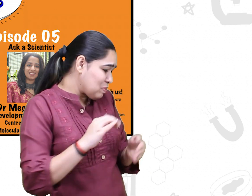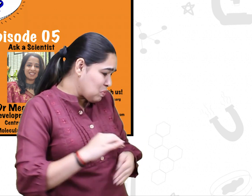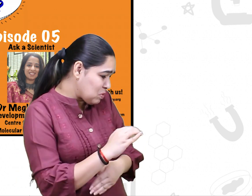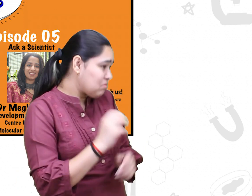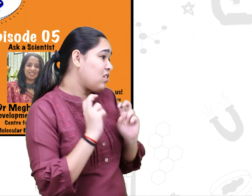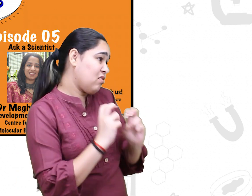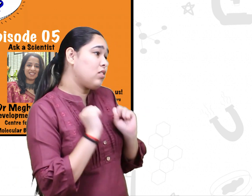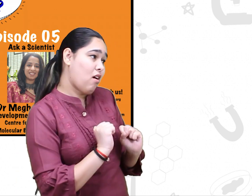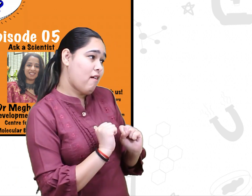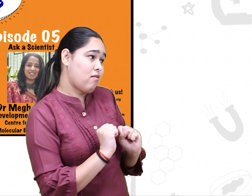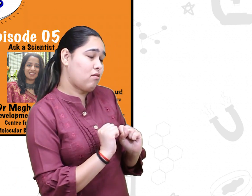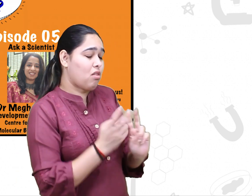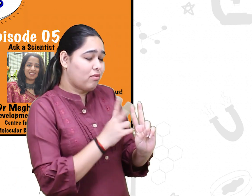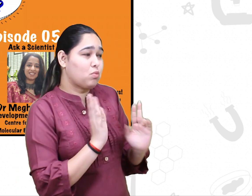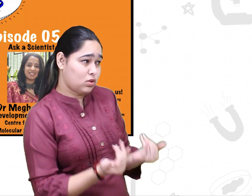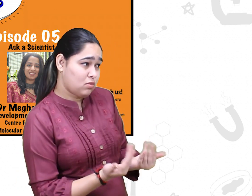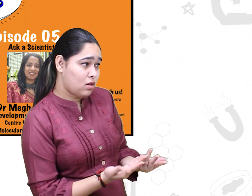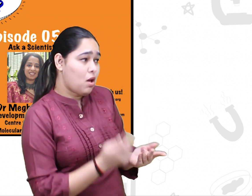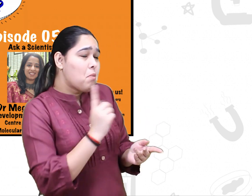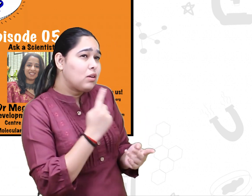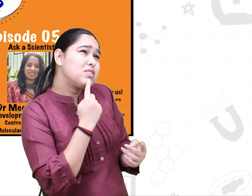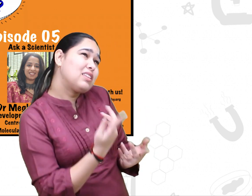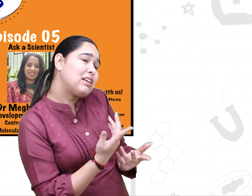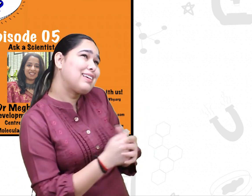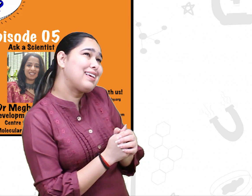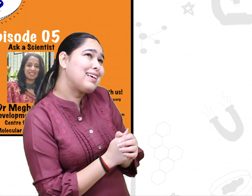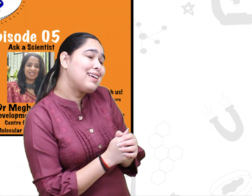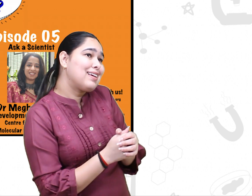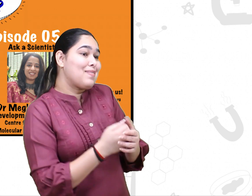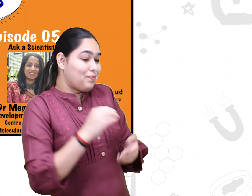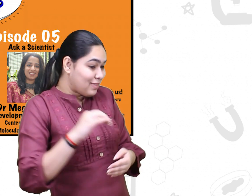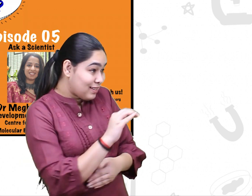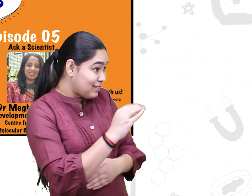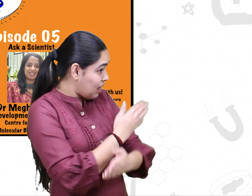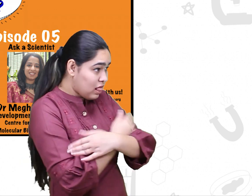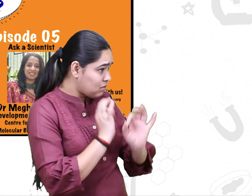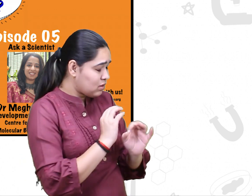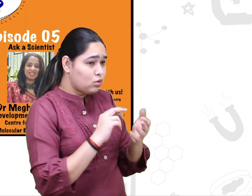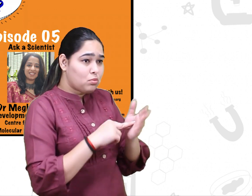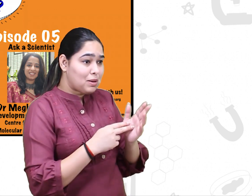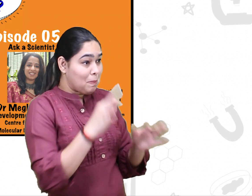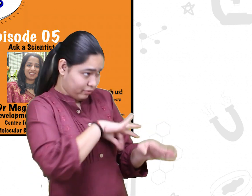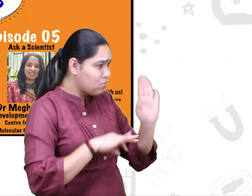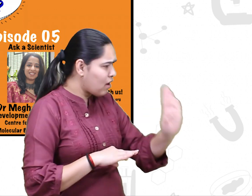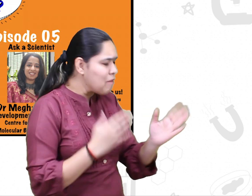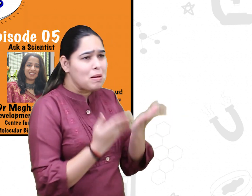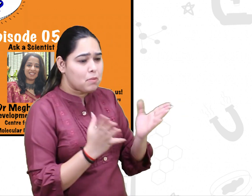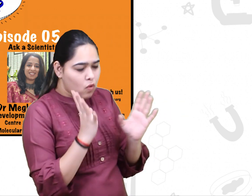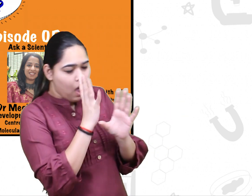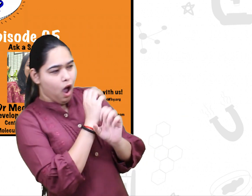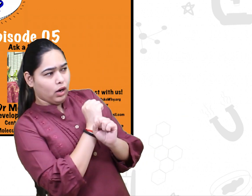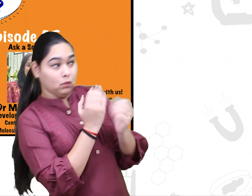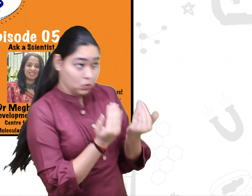the most difficult thing at that moment. We don't know because we can't time travel, as I said. But it could